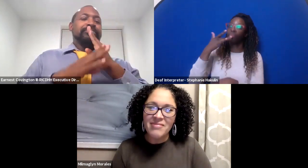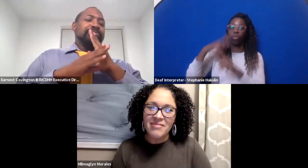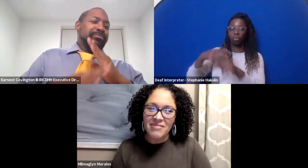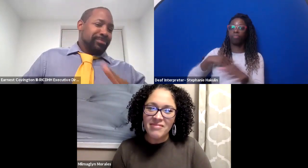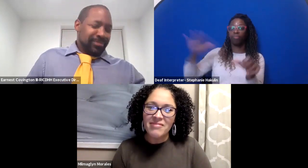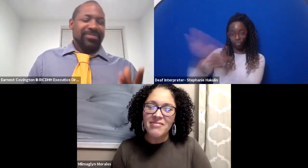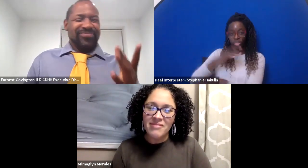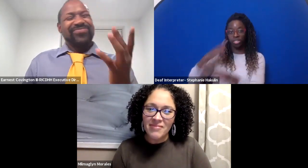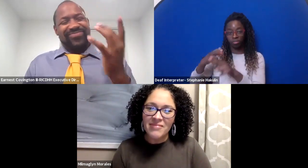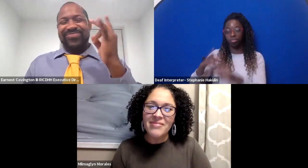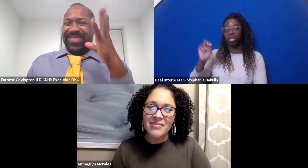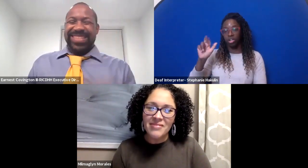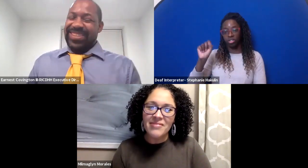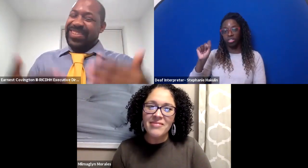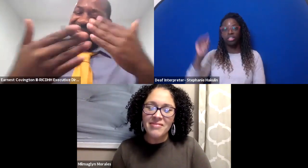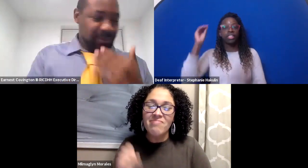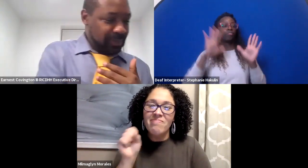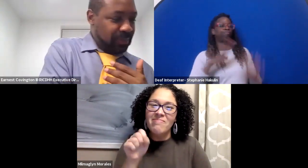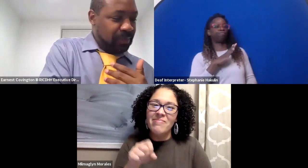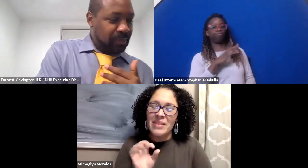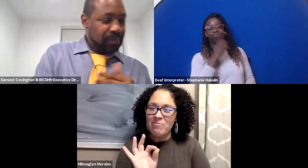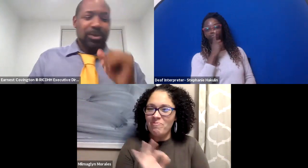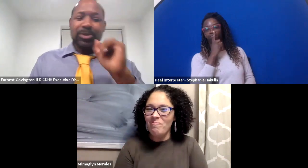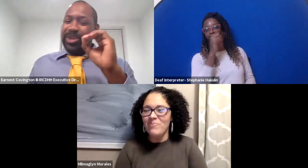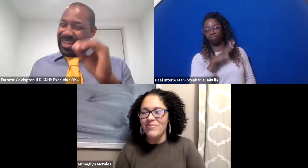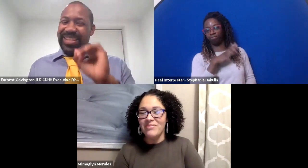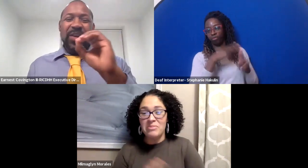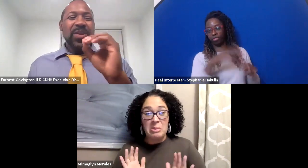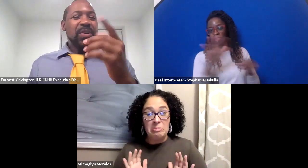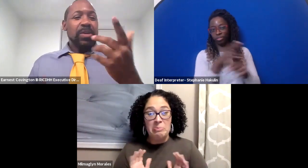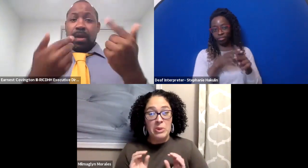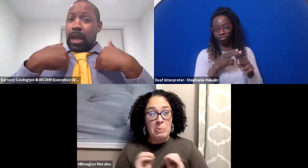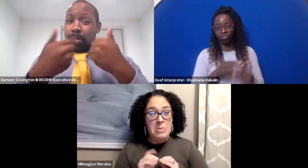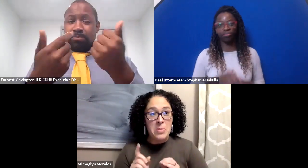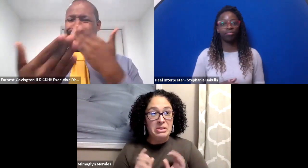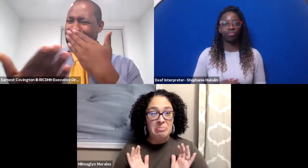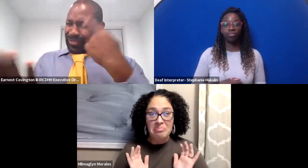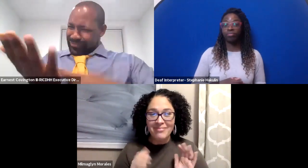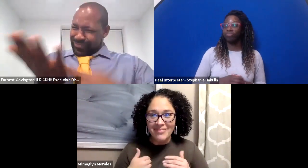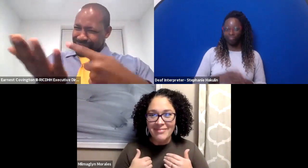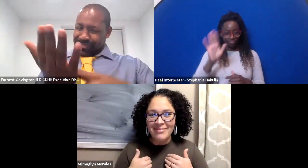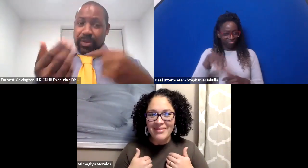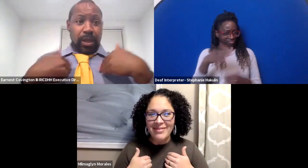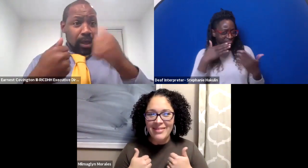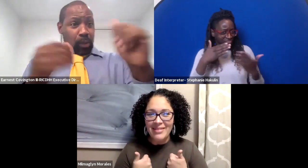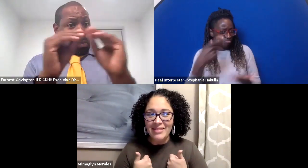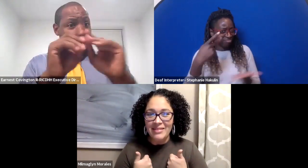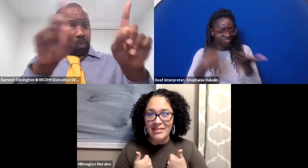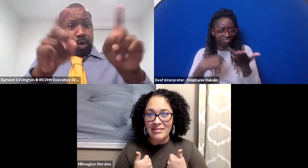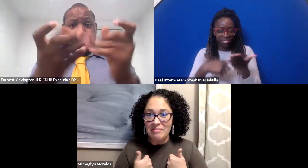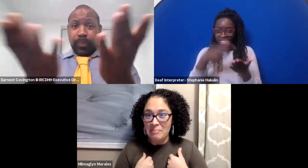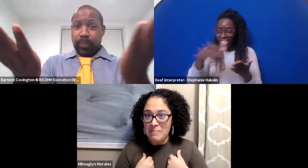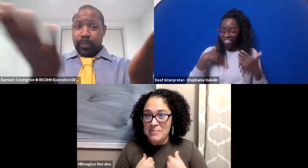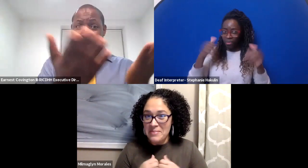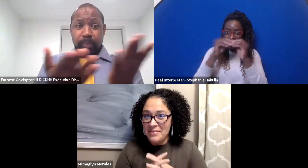and a professional, and I would have to correct them. And they were like, oh, okay. So anyone, thanks so